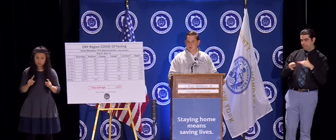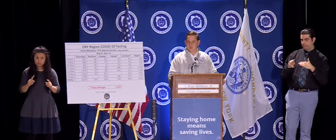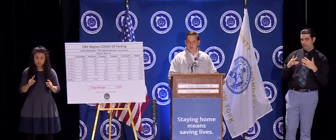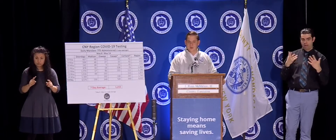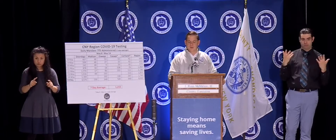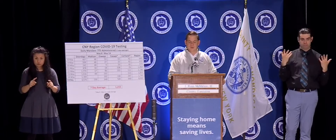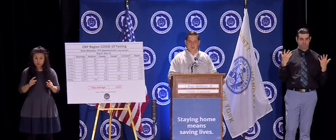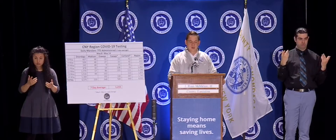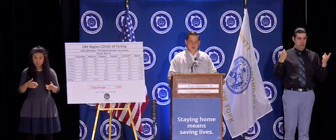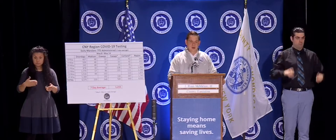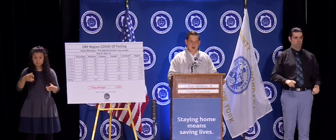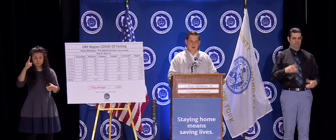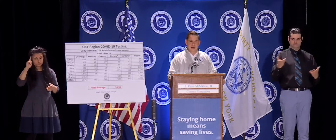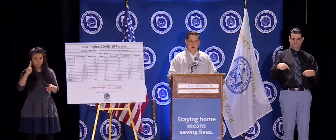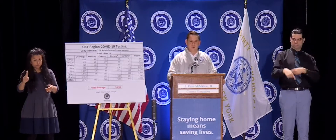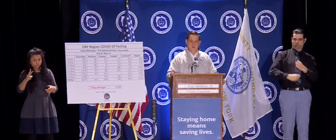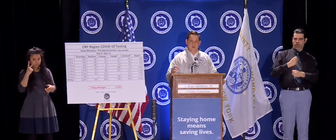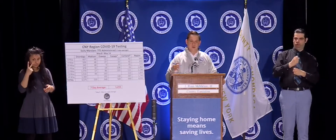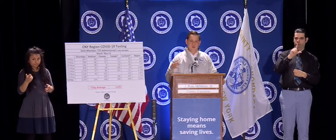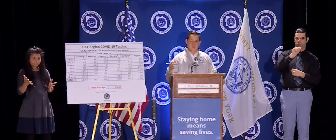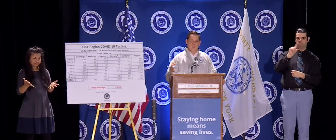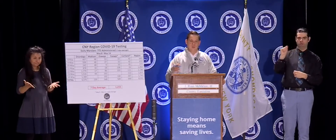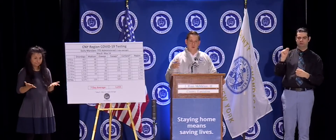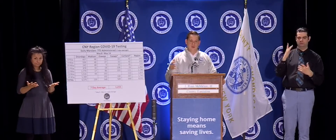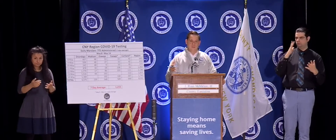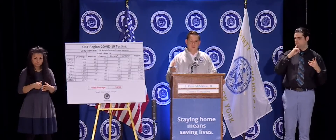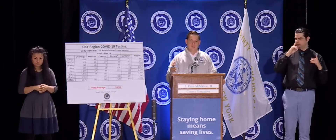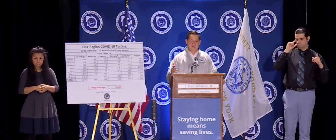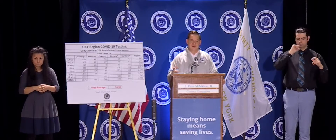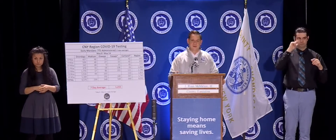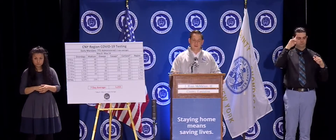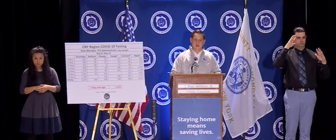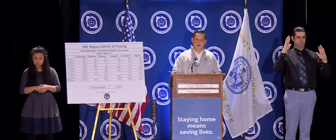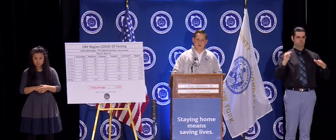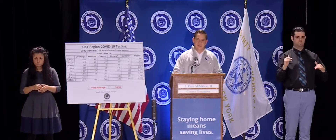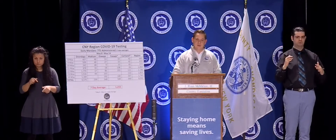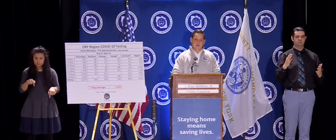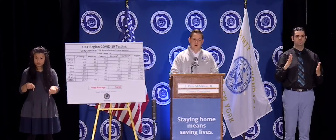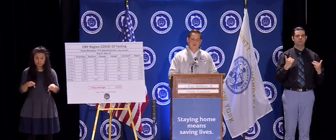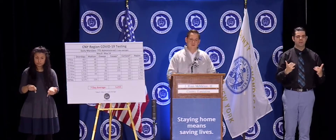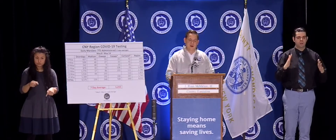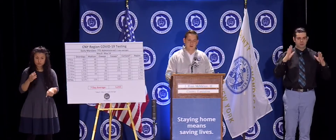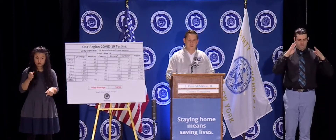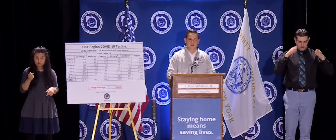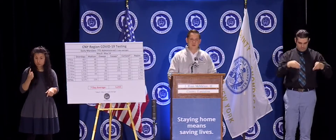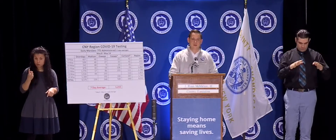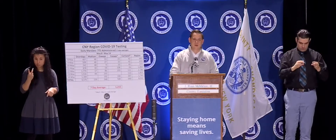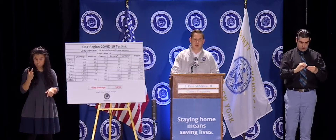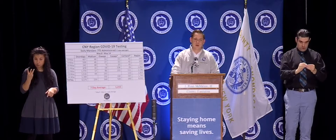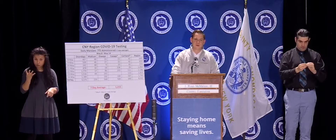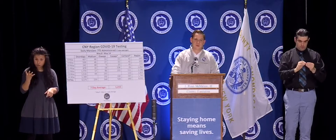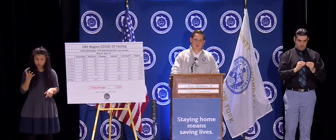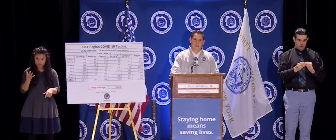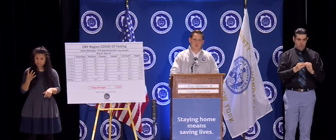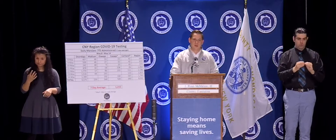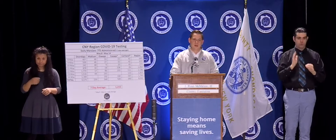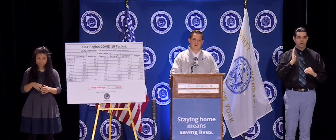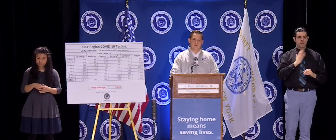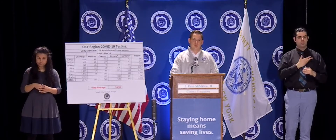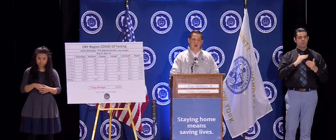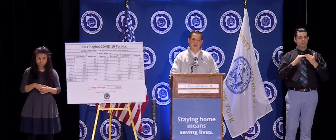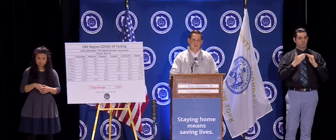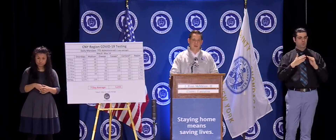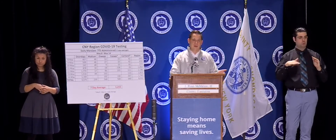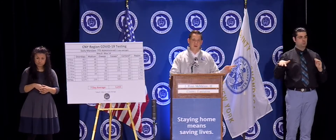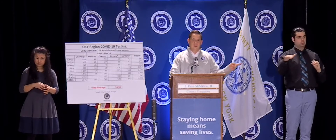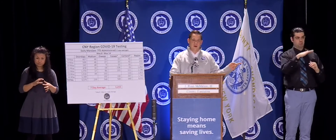unicast, I think, is what has been used. Now, when you look more and more at the metrics, they're a little unfair to communities like ours related